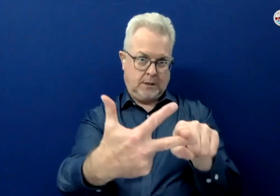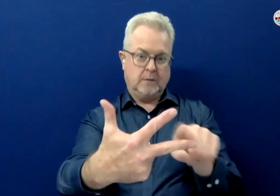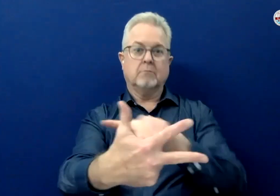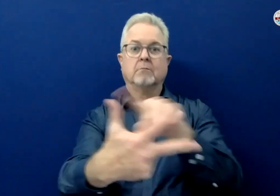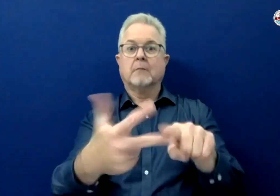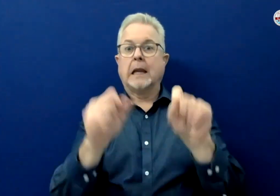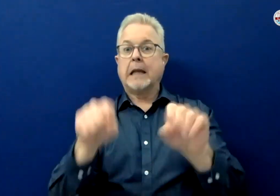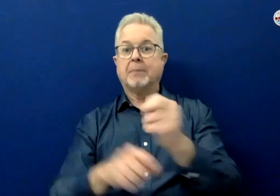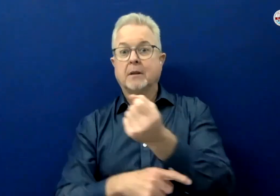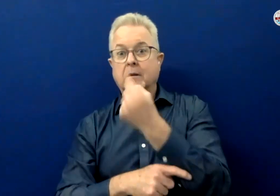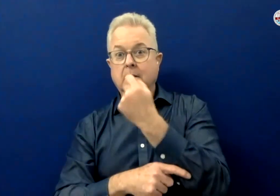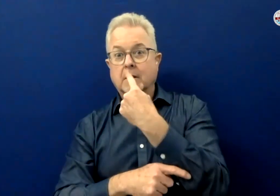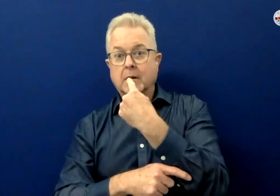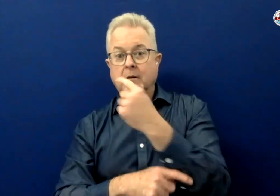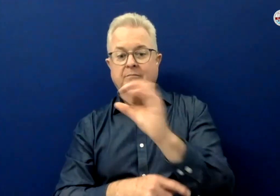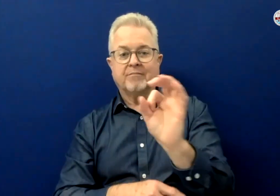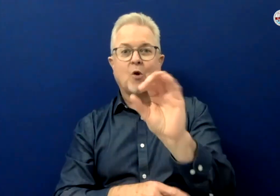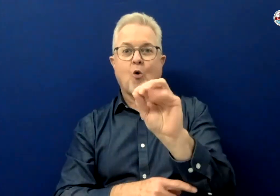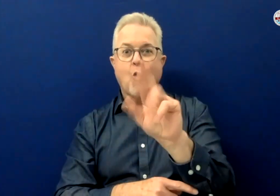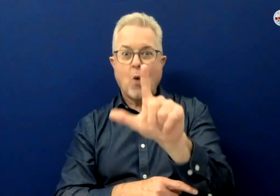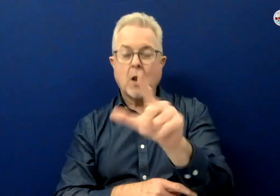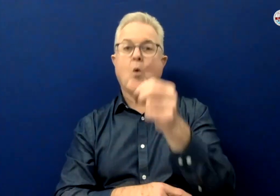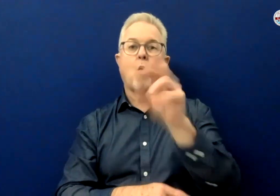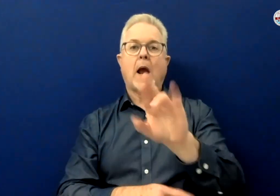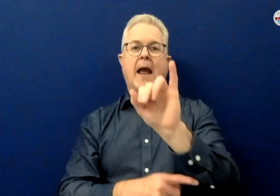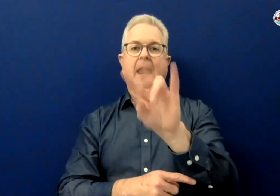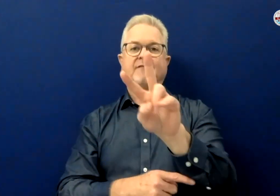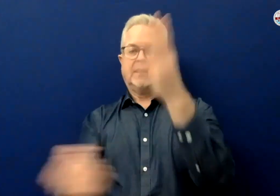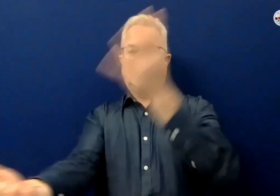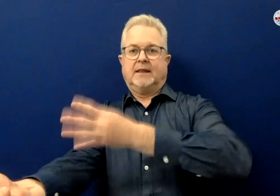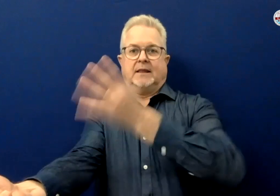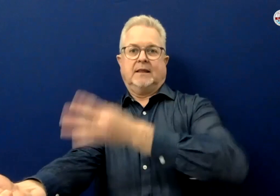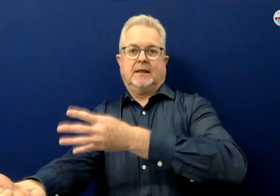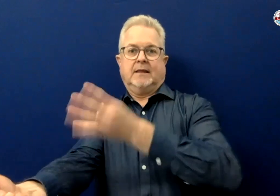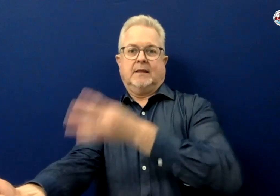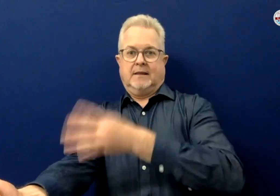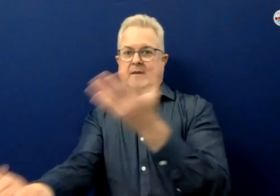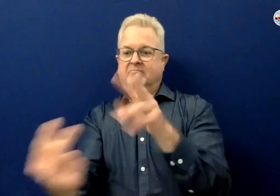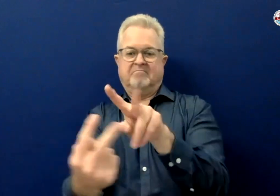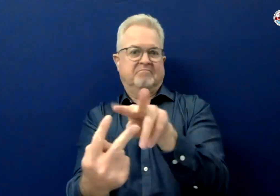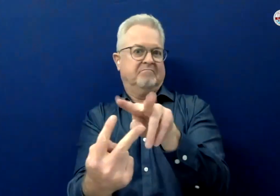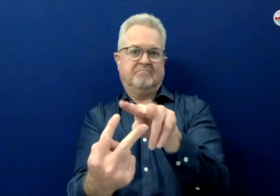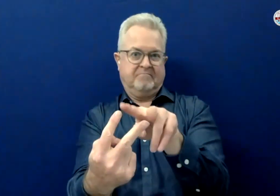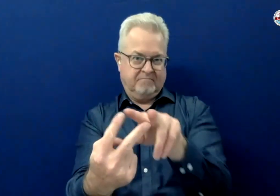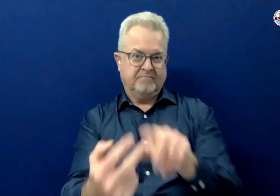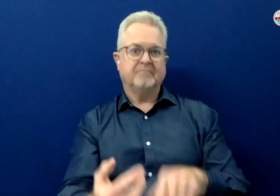Those are the 3 medications that are recognized by the CDC and the Food and Drug Administration. They could be taken